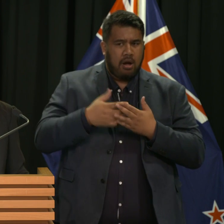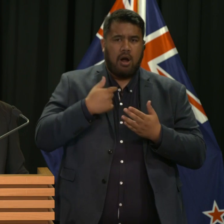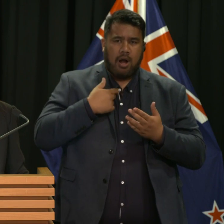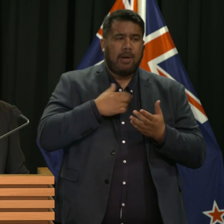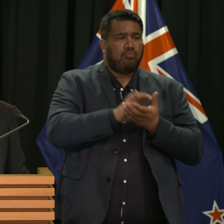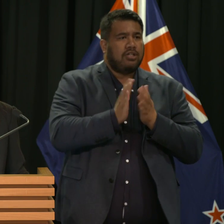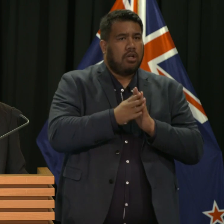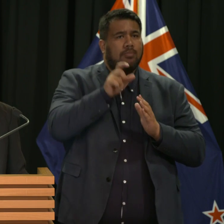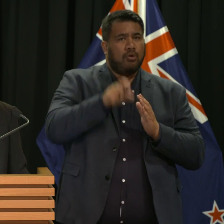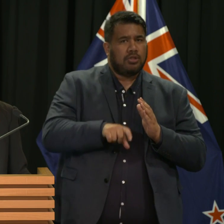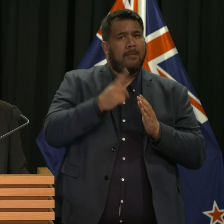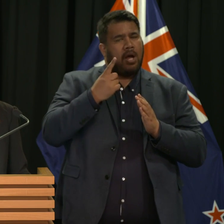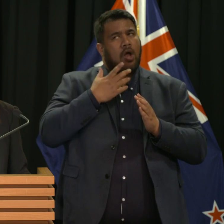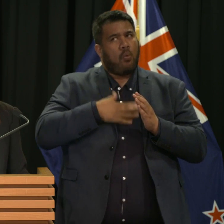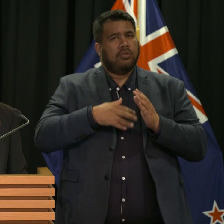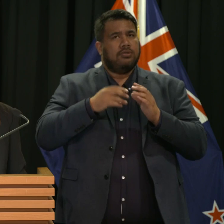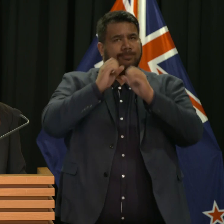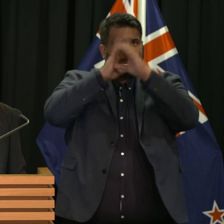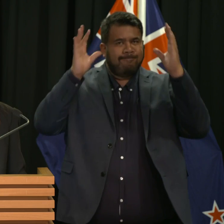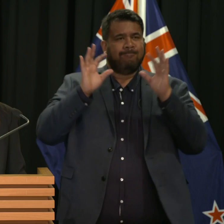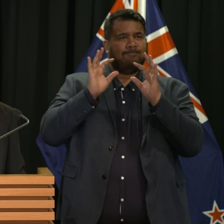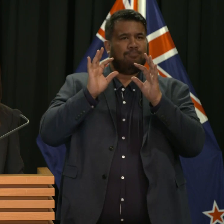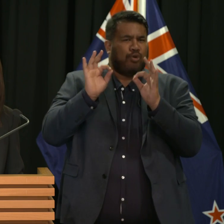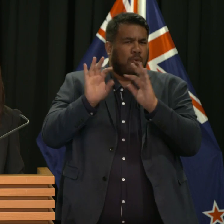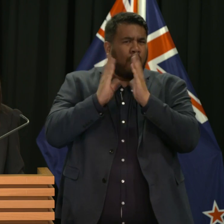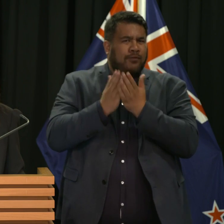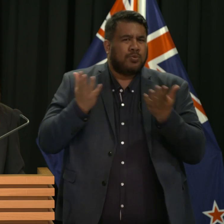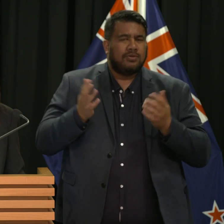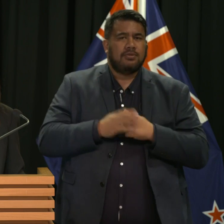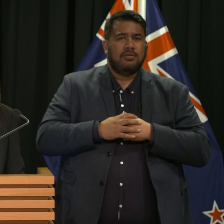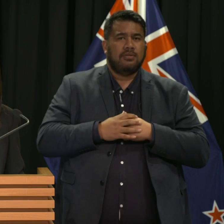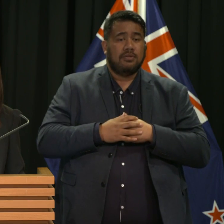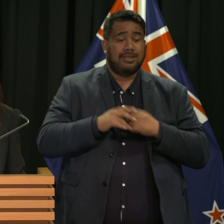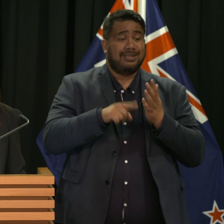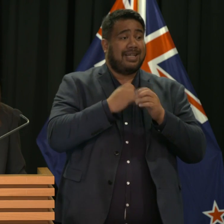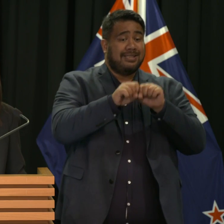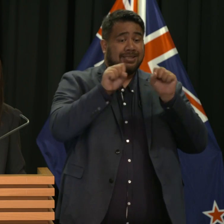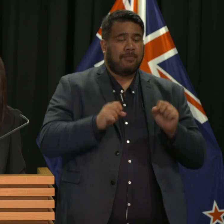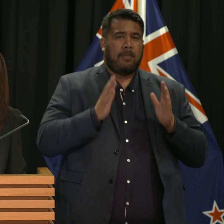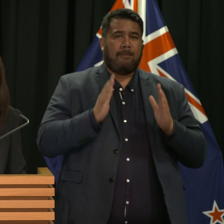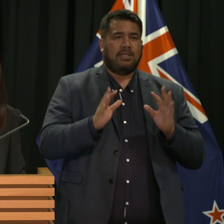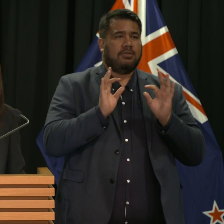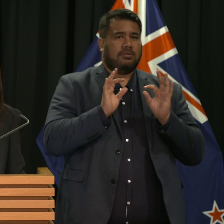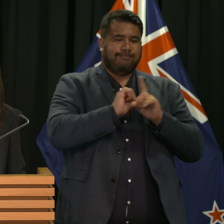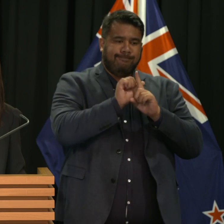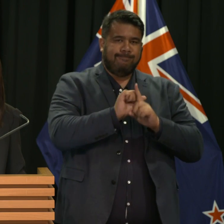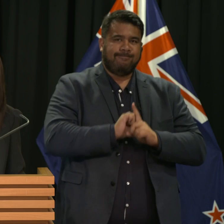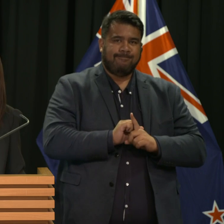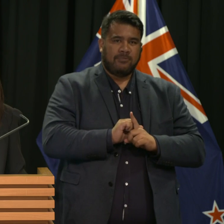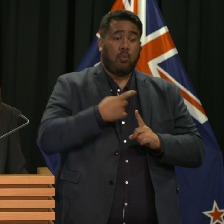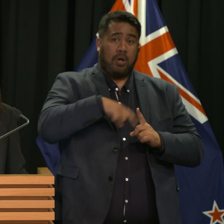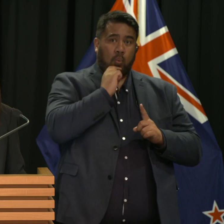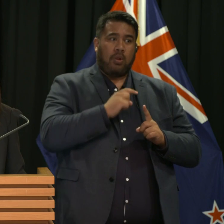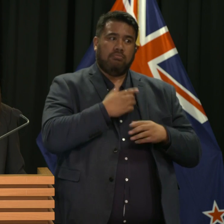pragmatic idealist. Of course, I believe we need greater fairness in our tax system, and we will continue to pursue that, and we